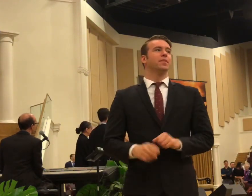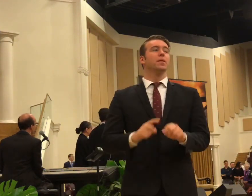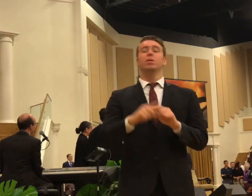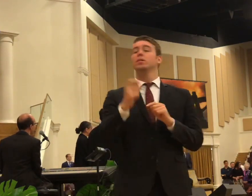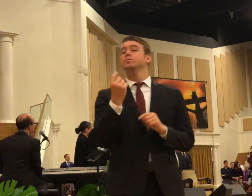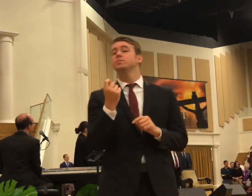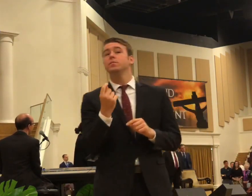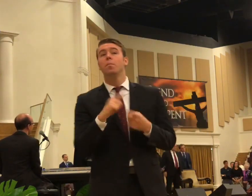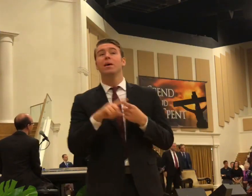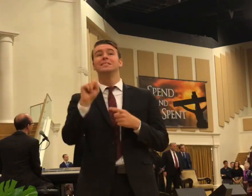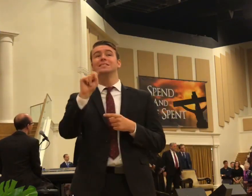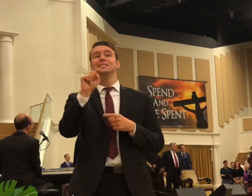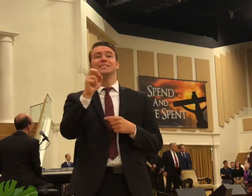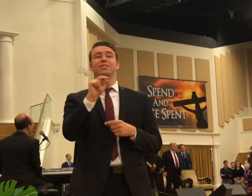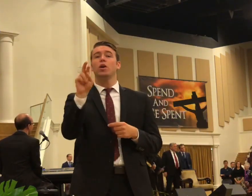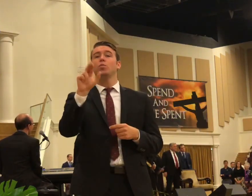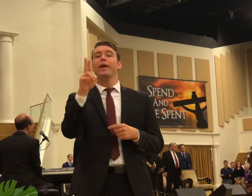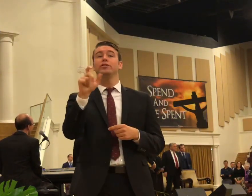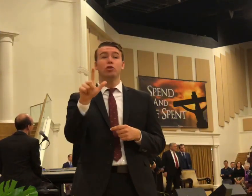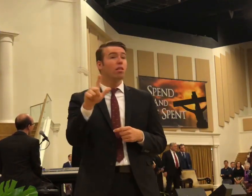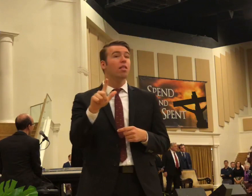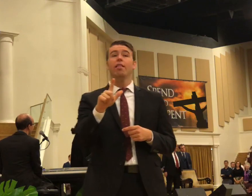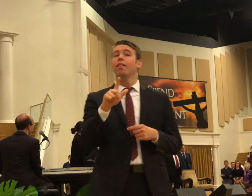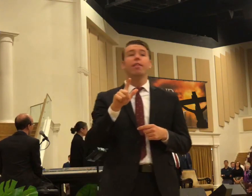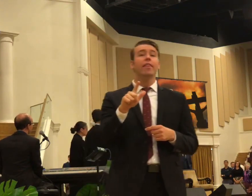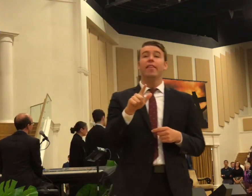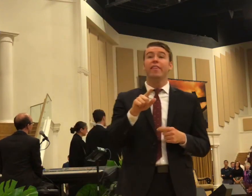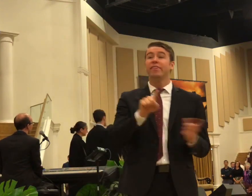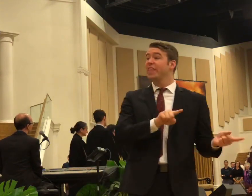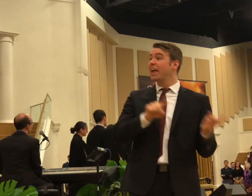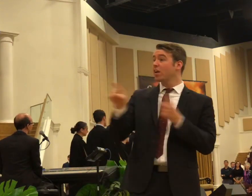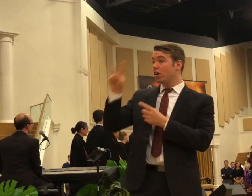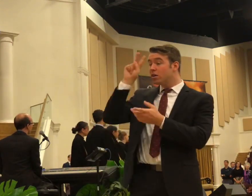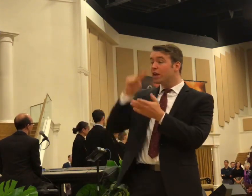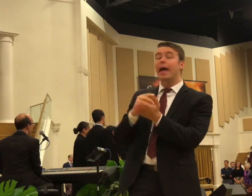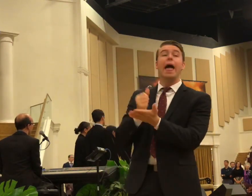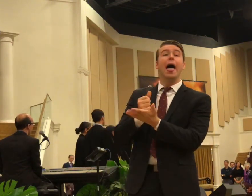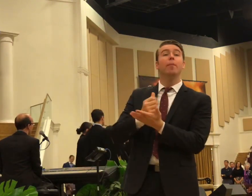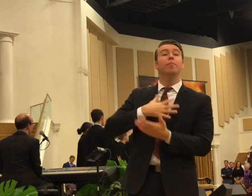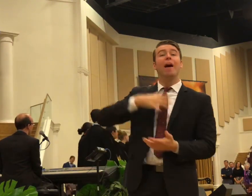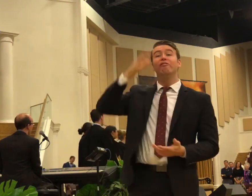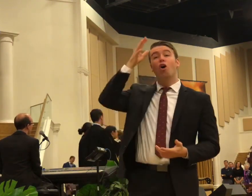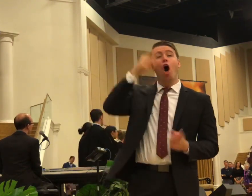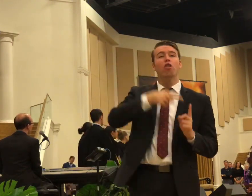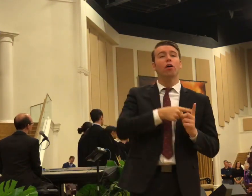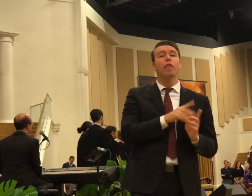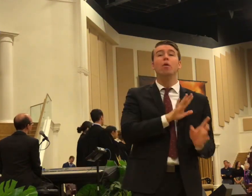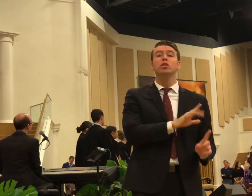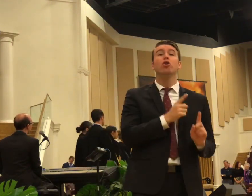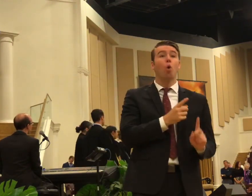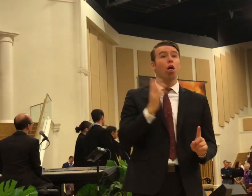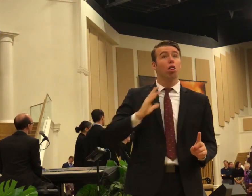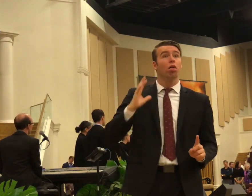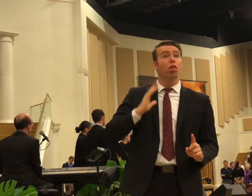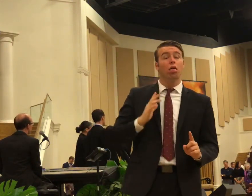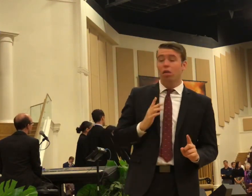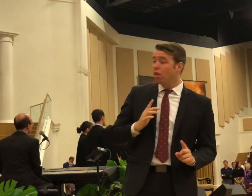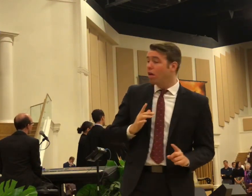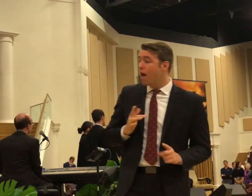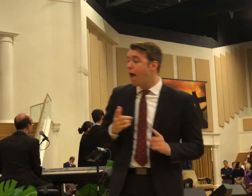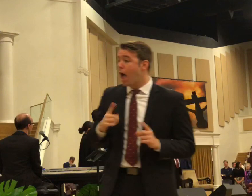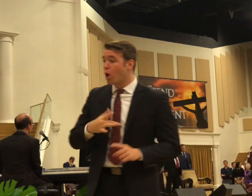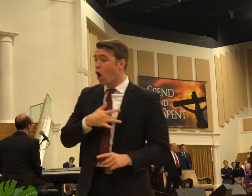See, but Stephen and Rachel, they didn't go to be the missionary. They went to go help their father-in-law. He had a heart